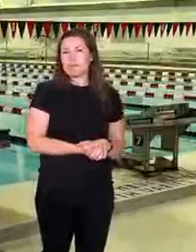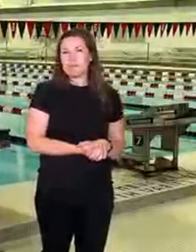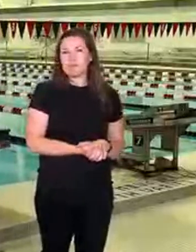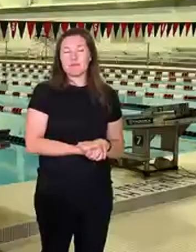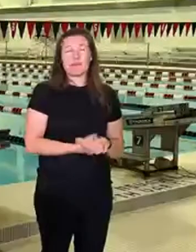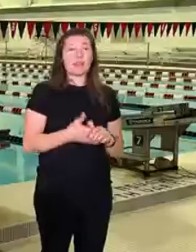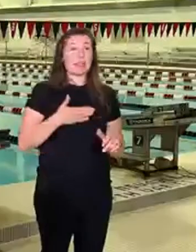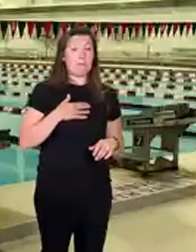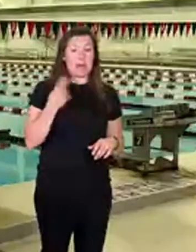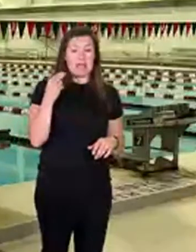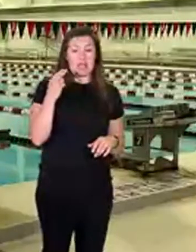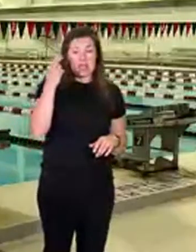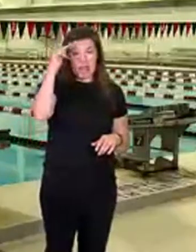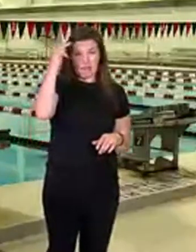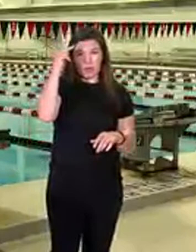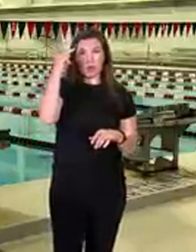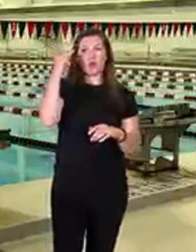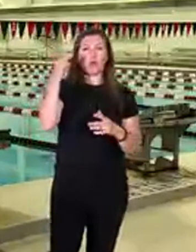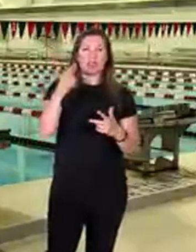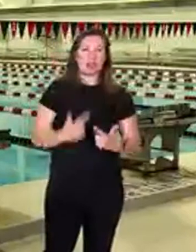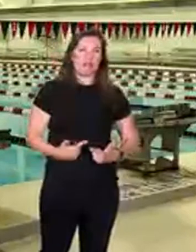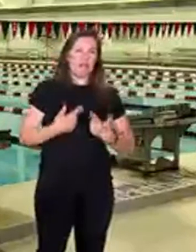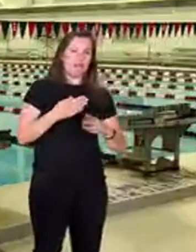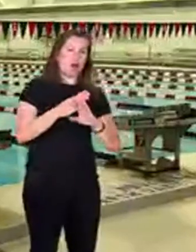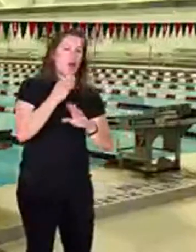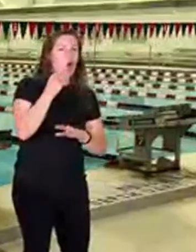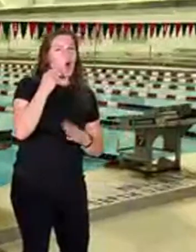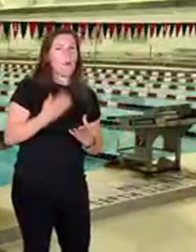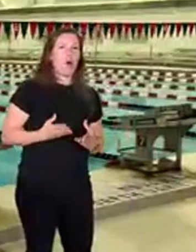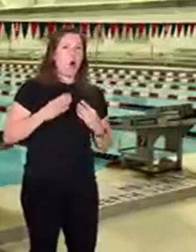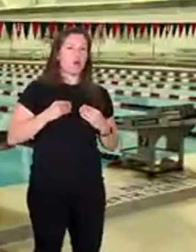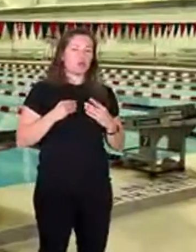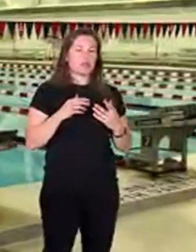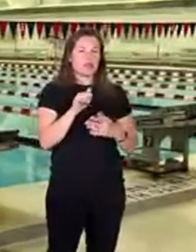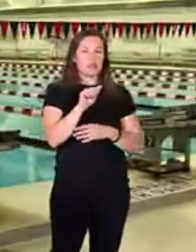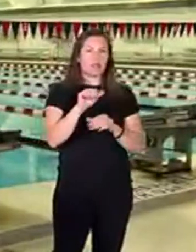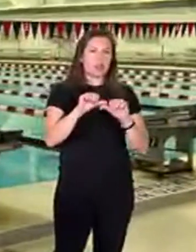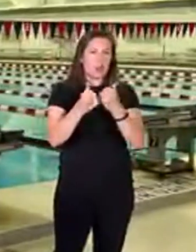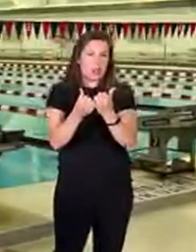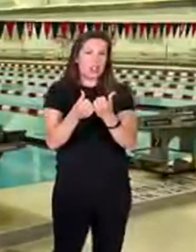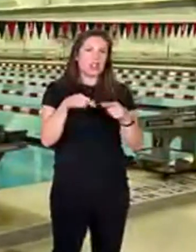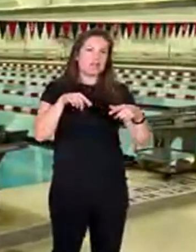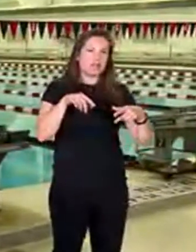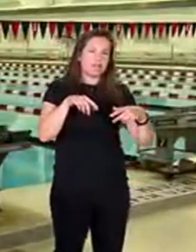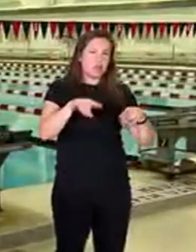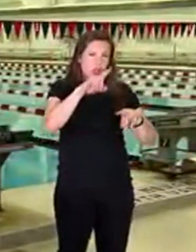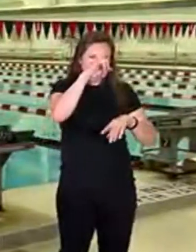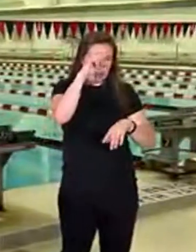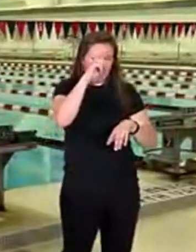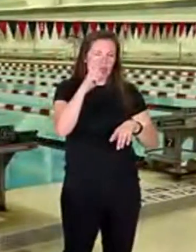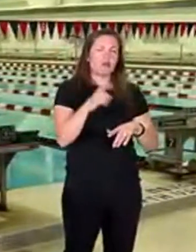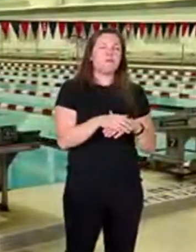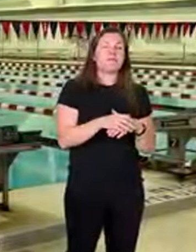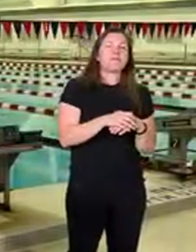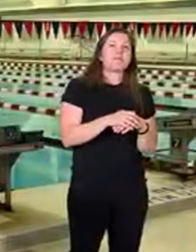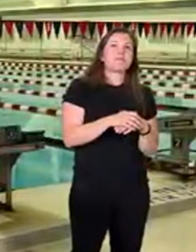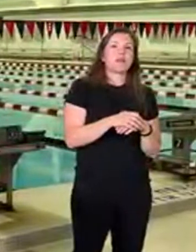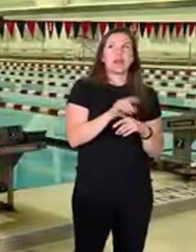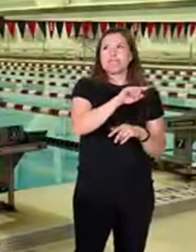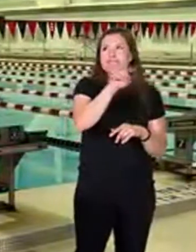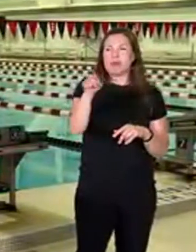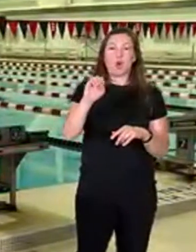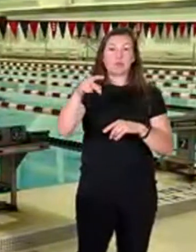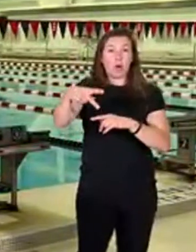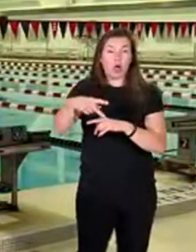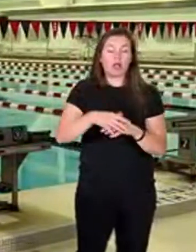My nephew is actually a Lifeguard homeowners association in the summer when he comes back from college in Orchard